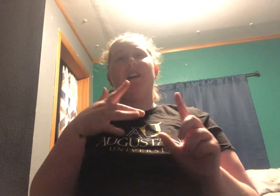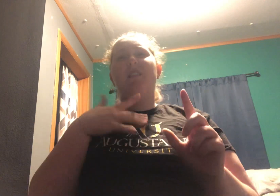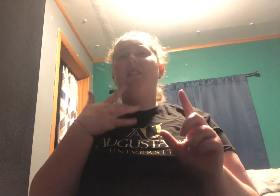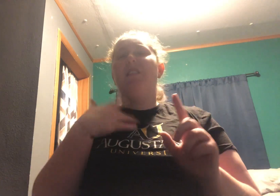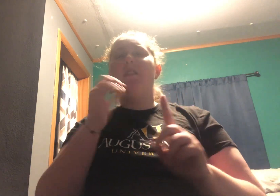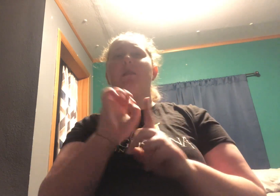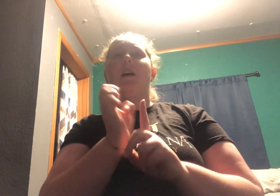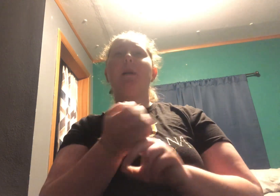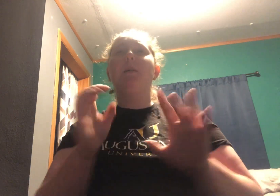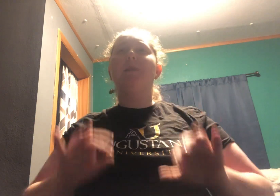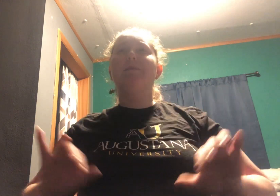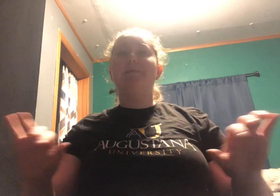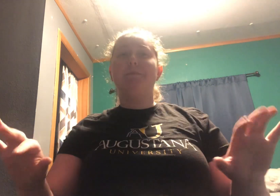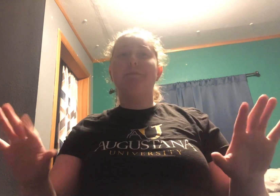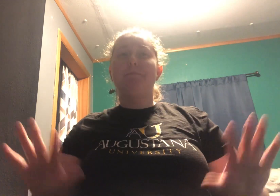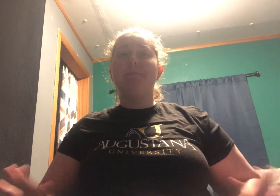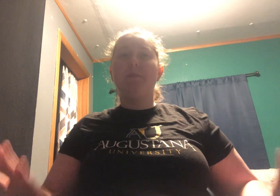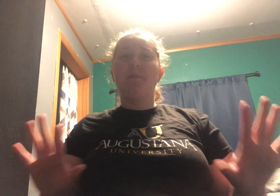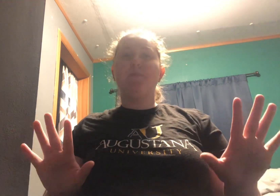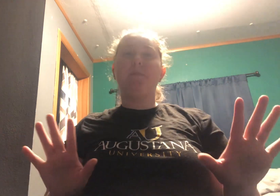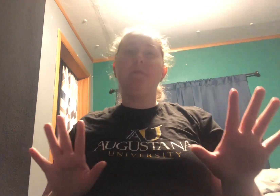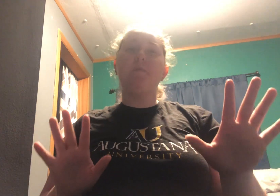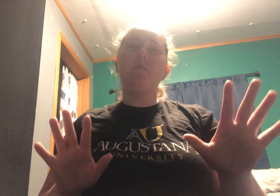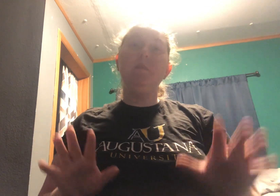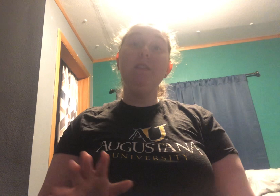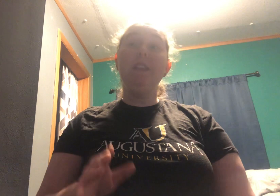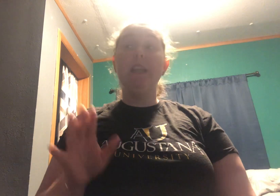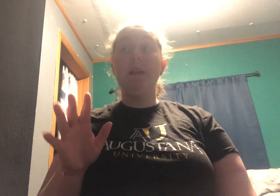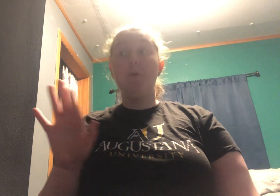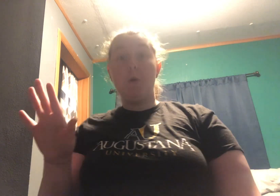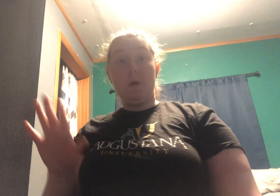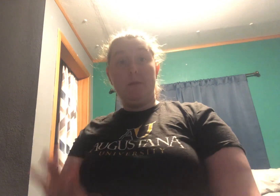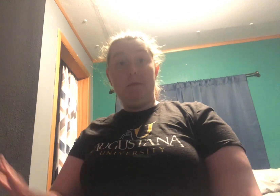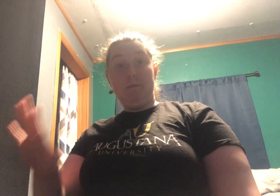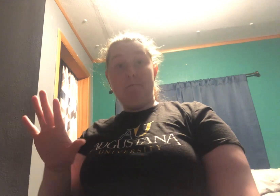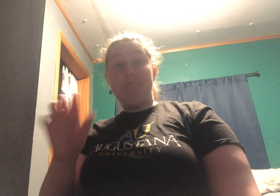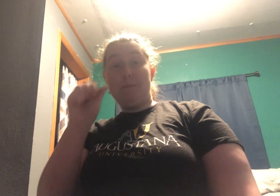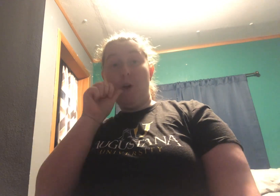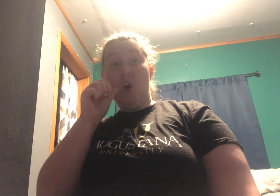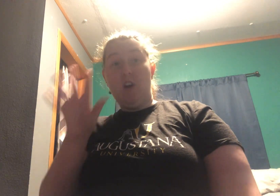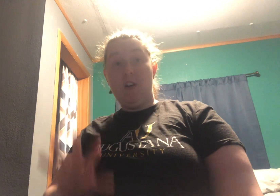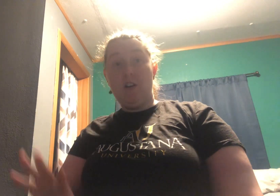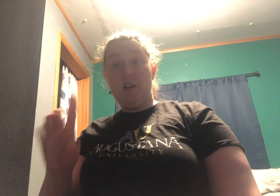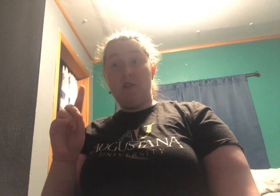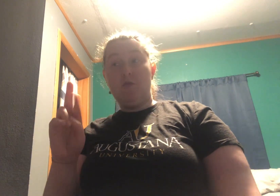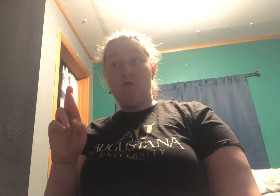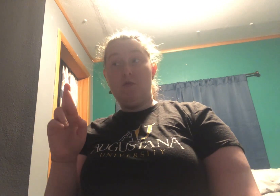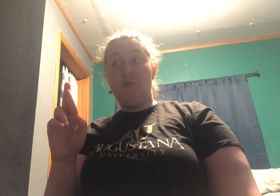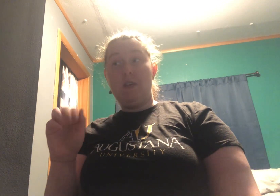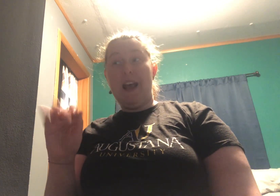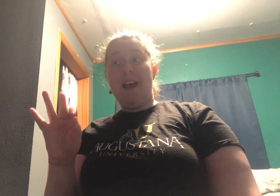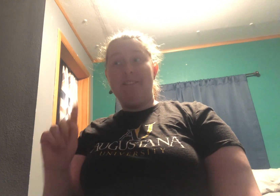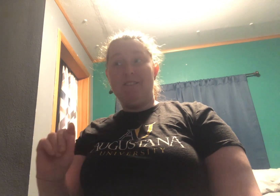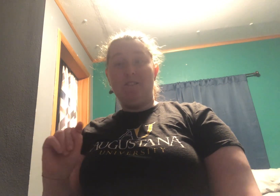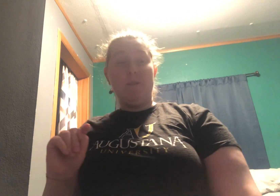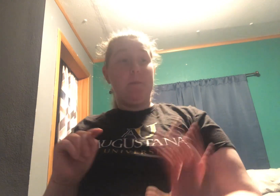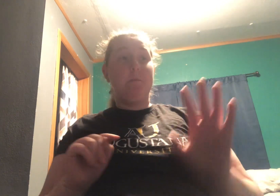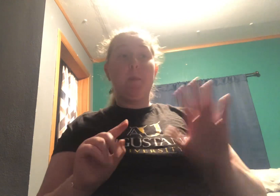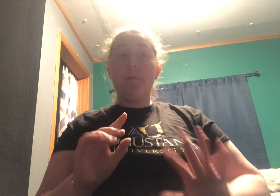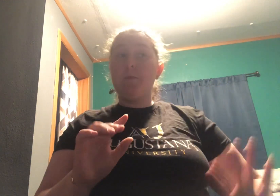Canada and the US, just remember, it's probably going to be spelled this way if you go to a bar, but if you go to a pub here in Canada, it might be spelled